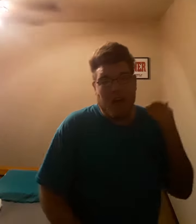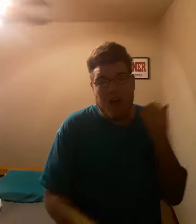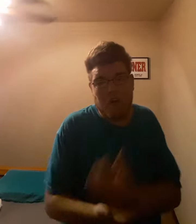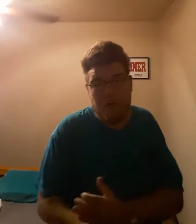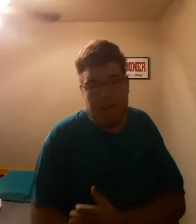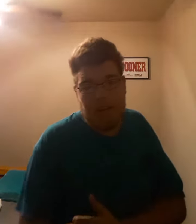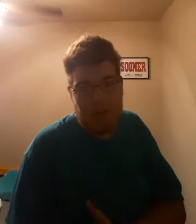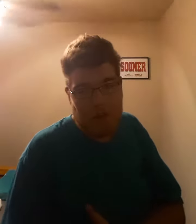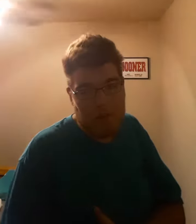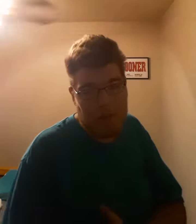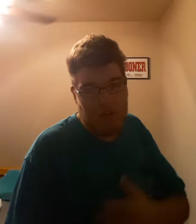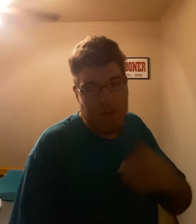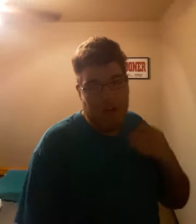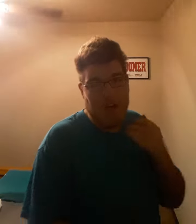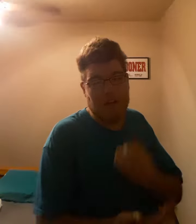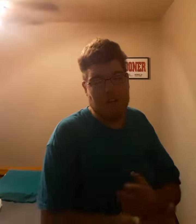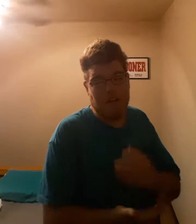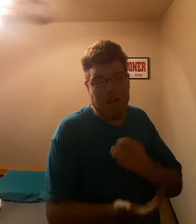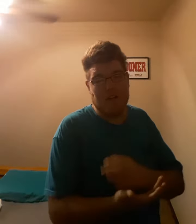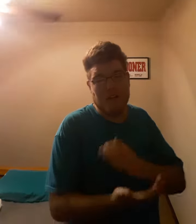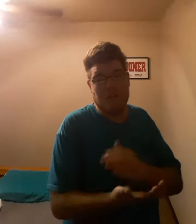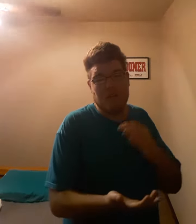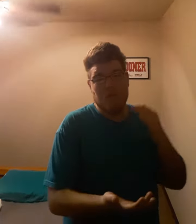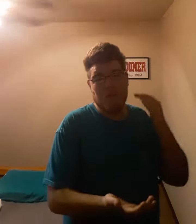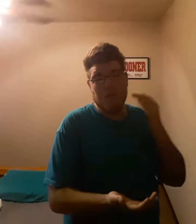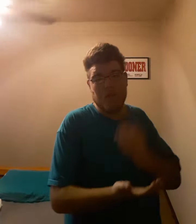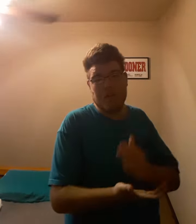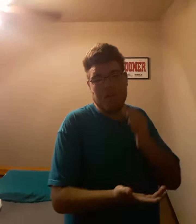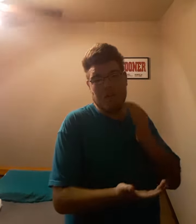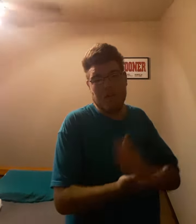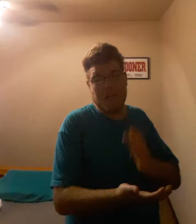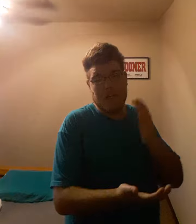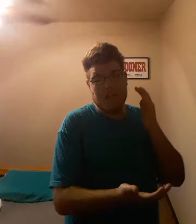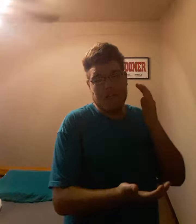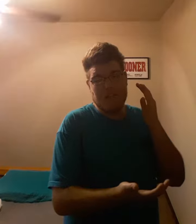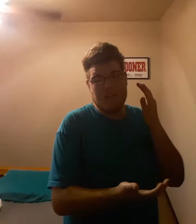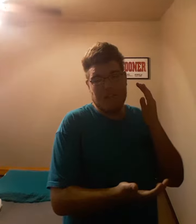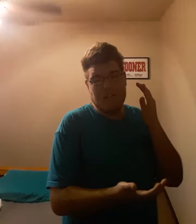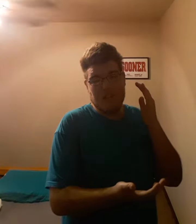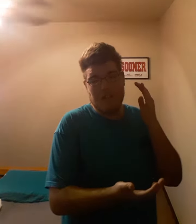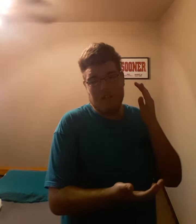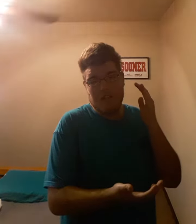I will be getting a job soon, and I do not know whether or not